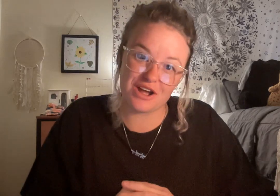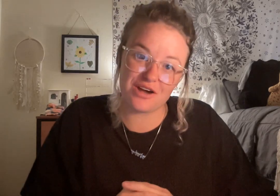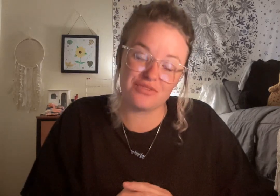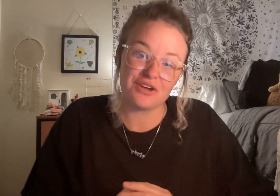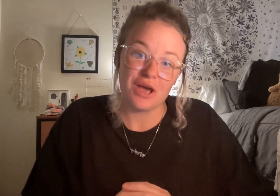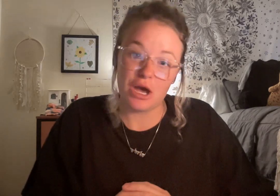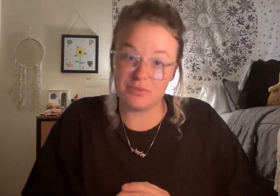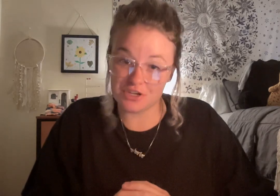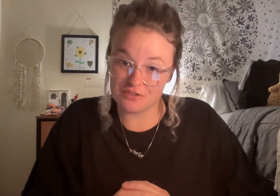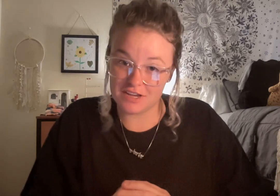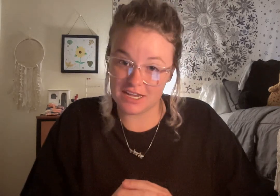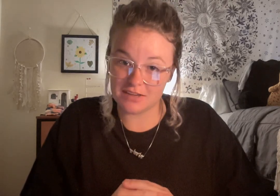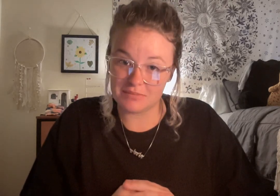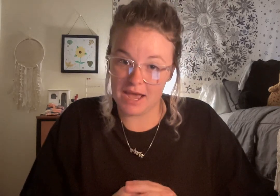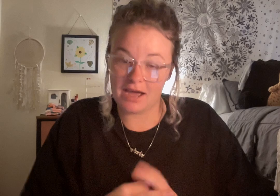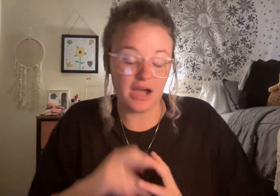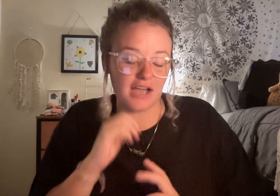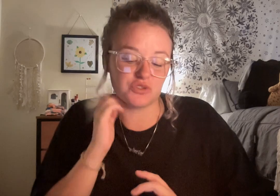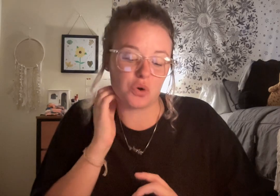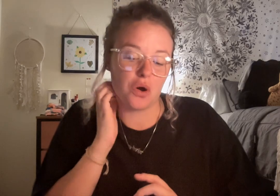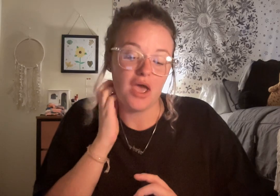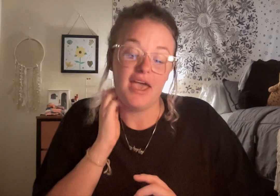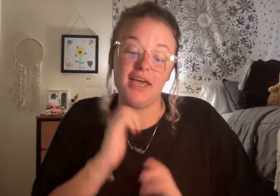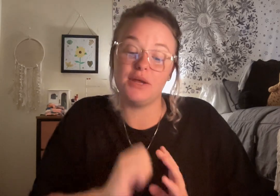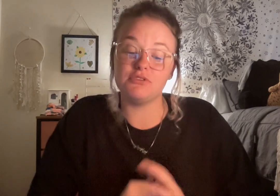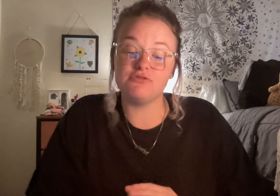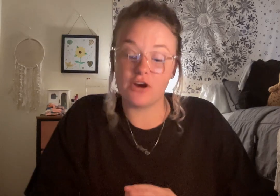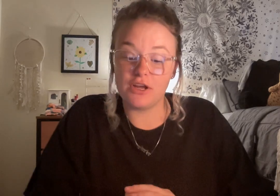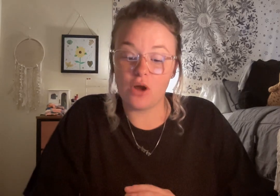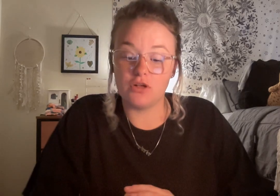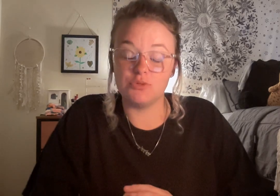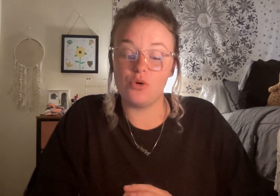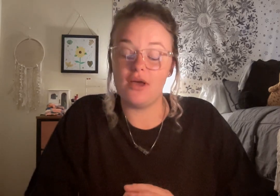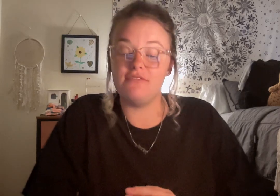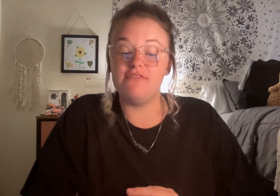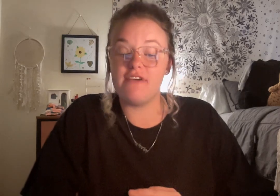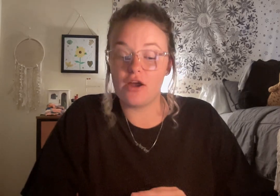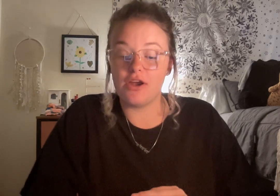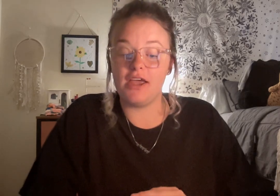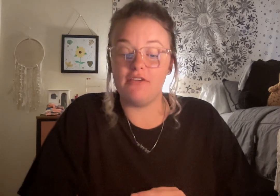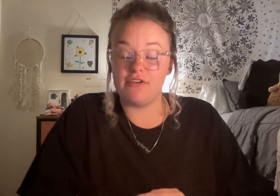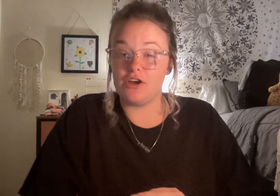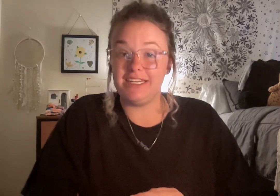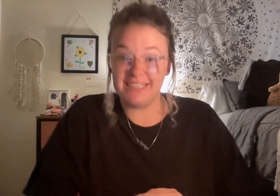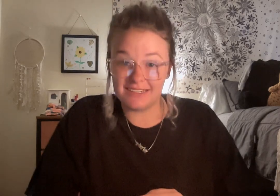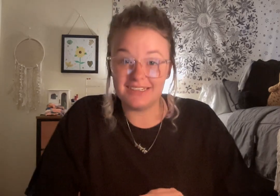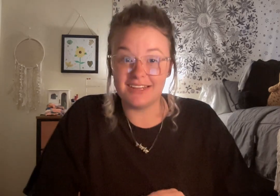of observing at a high school. And it was very knowledgeable and very, very needed.